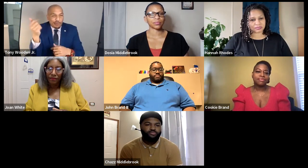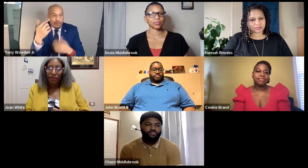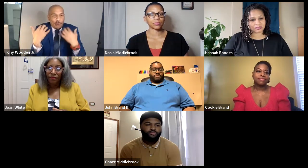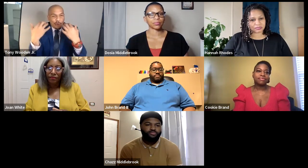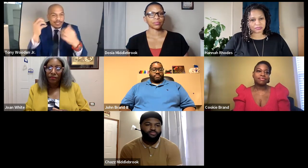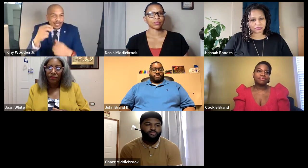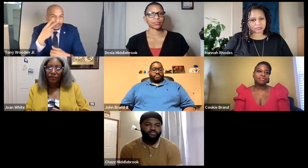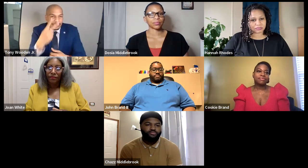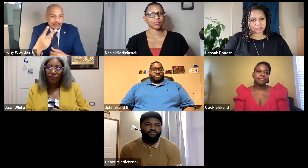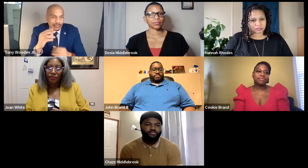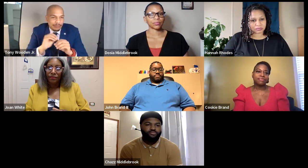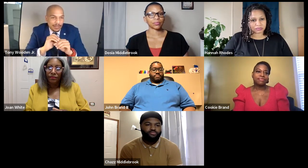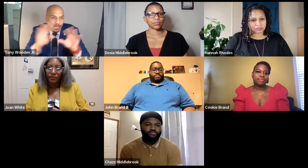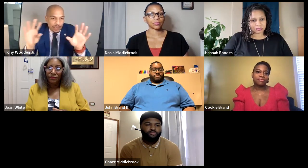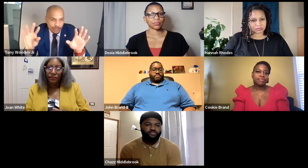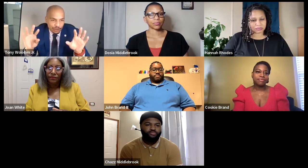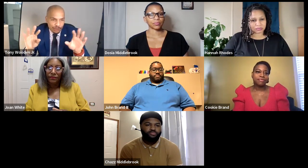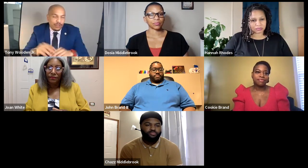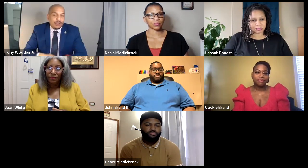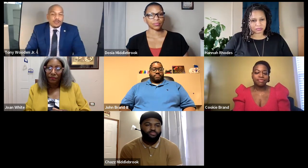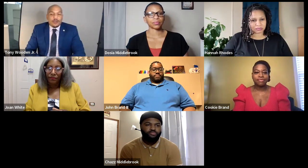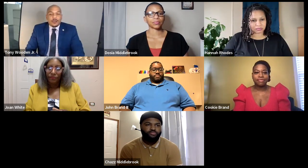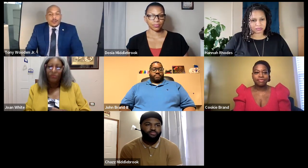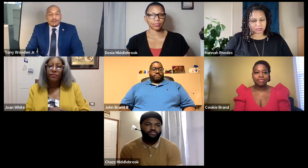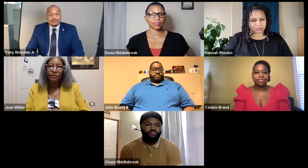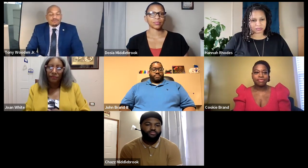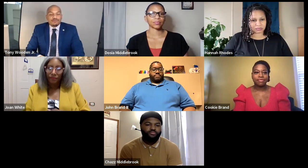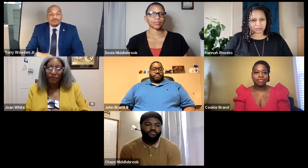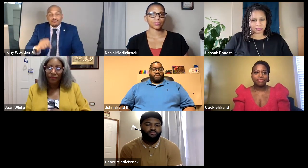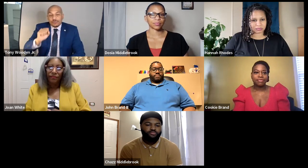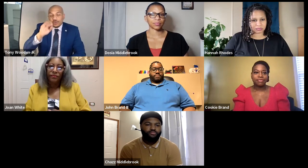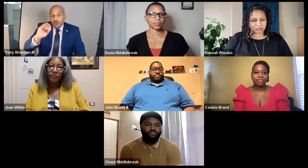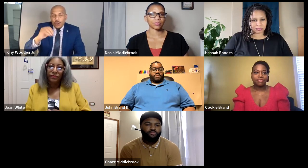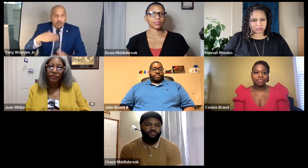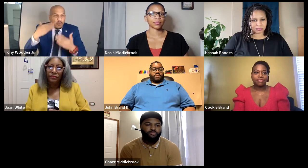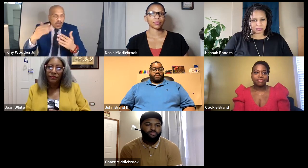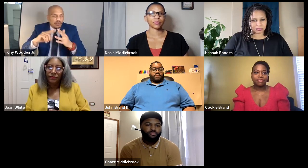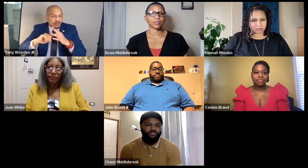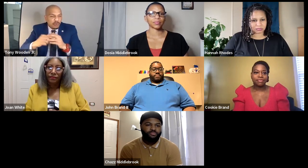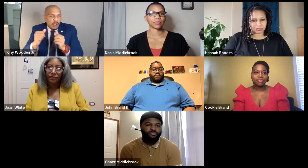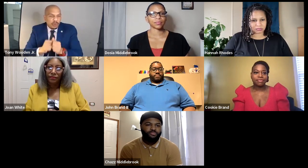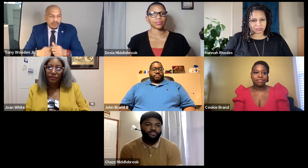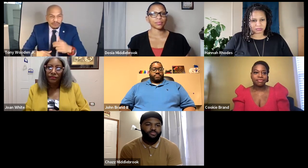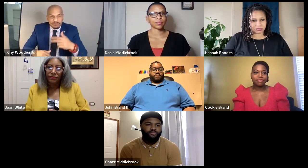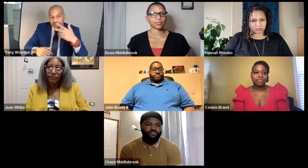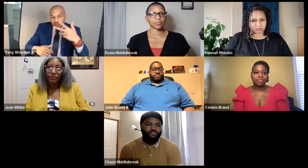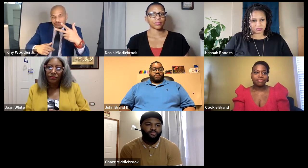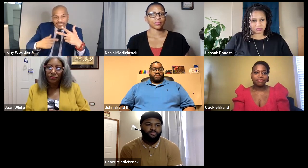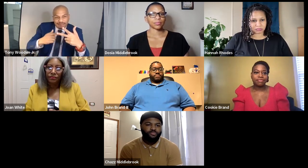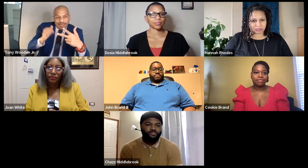back on a little at a time so that the audience can see who's responding more clearly. So let's go ahead and start